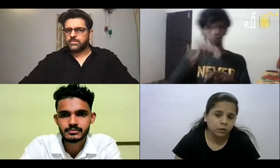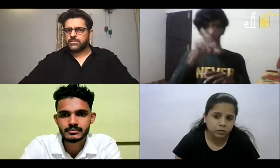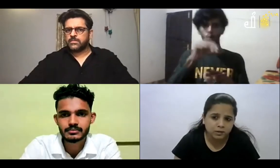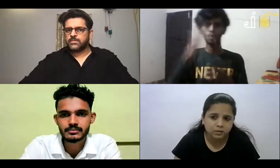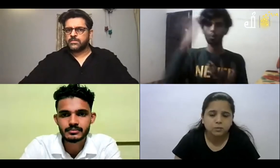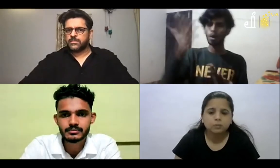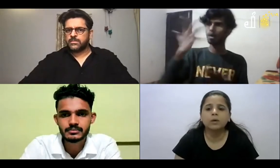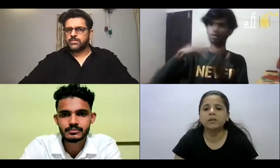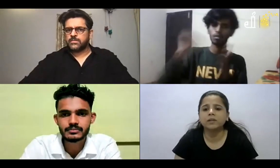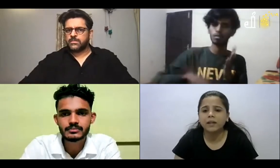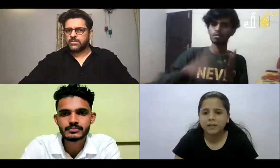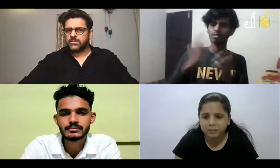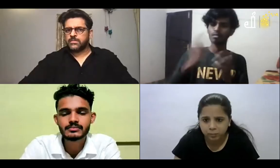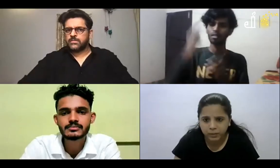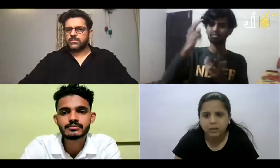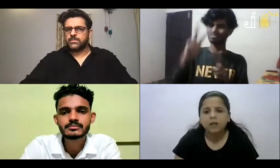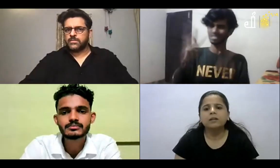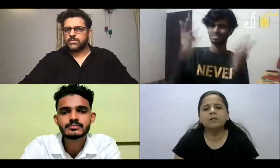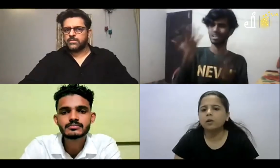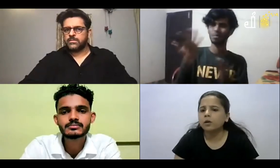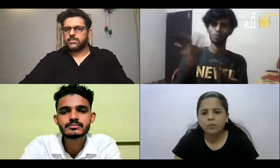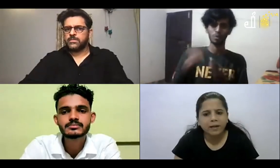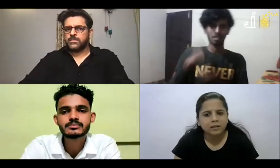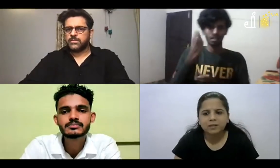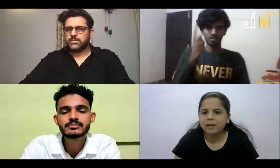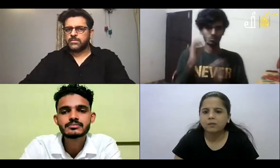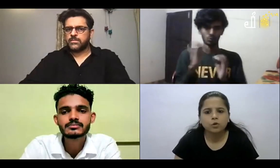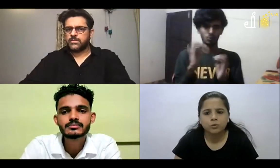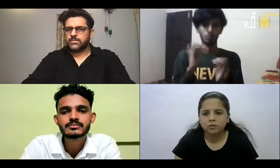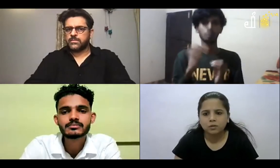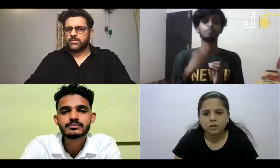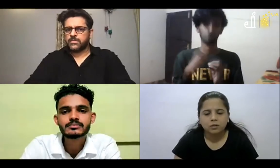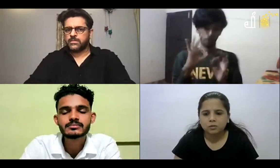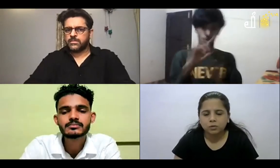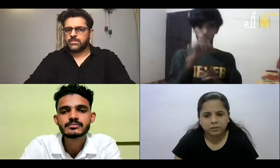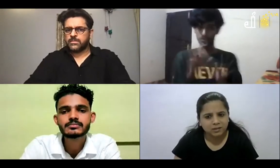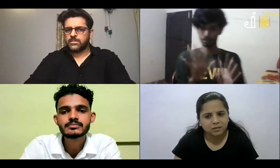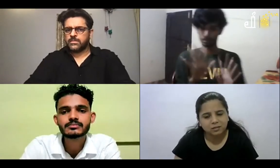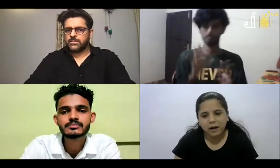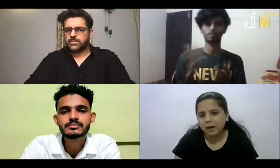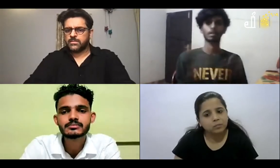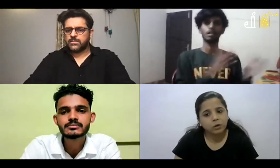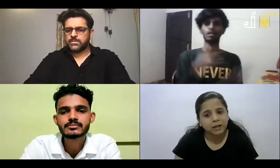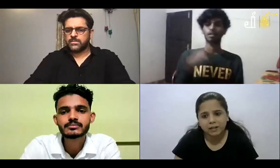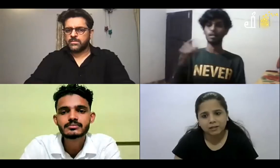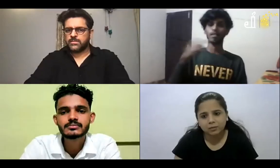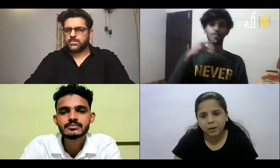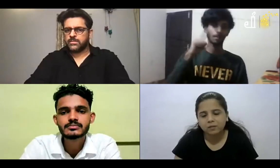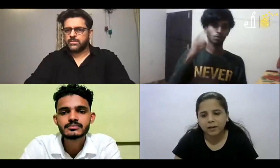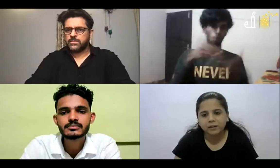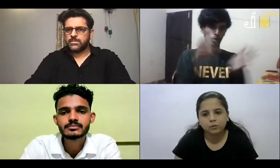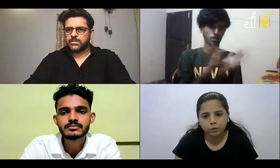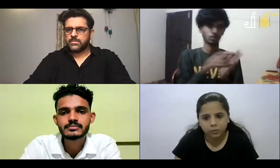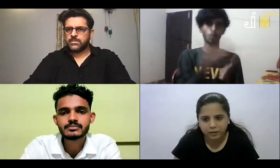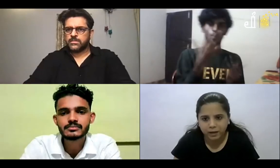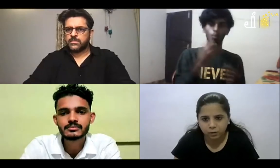the doctors who have done the ASLP, they will not provide the sign language option. So this is I'm not getting this part why